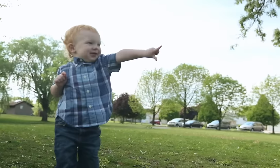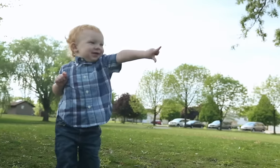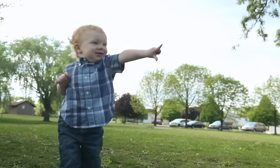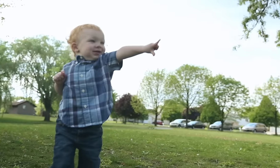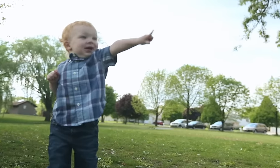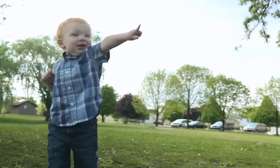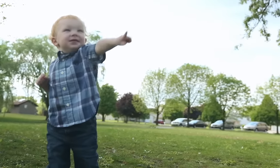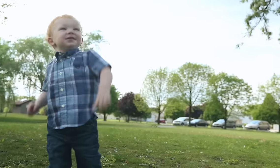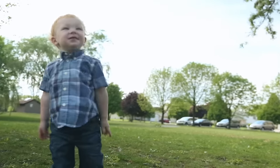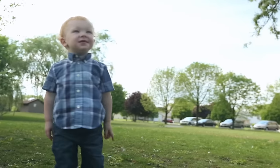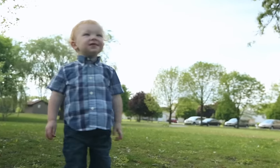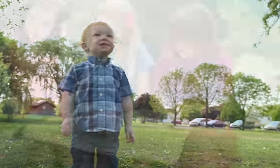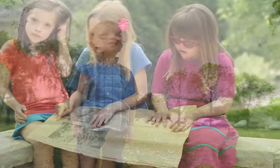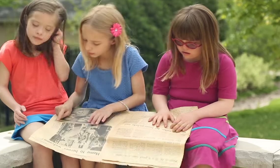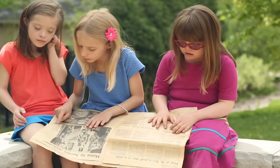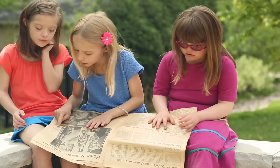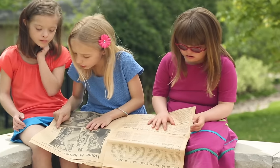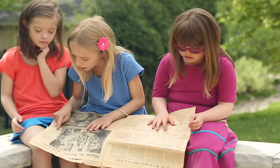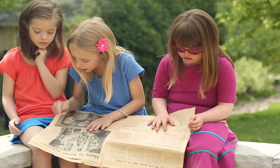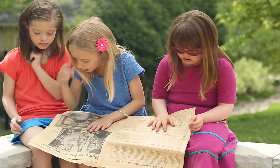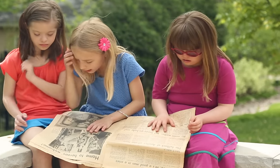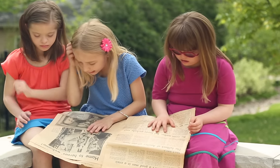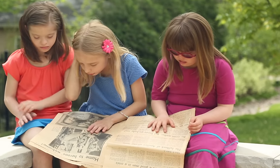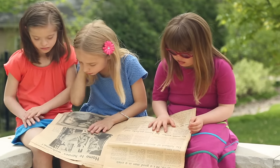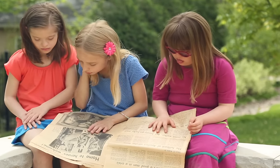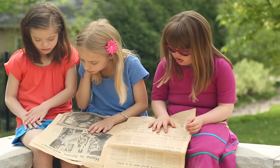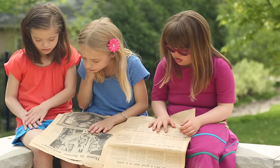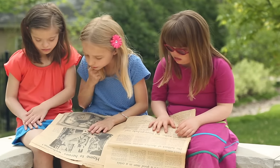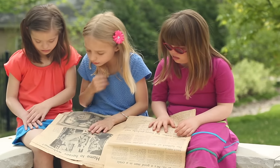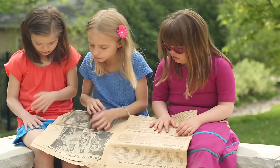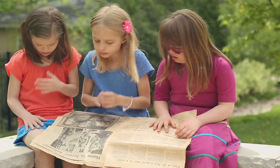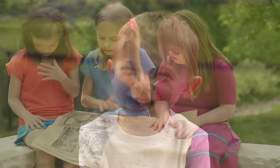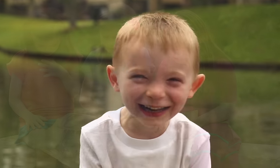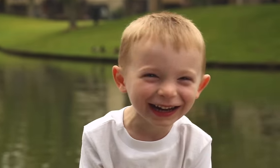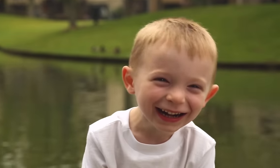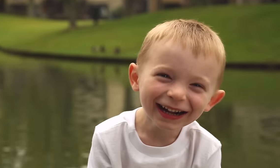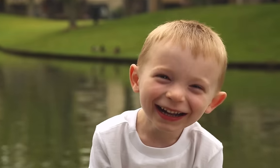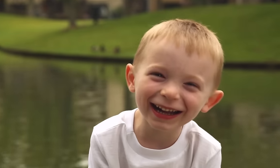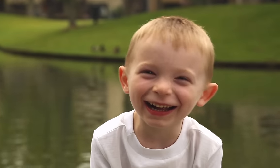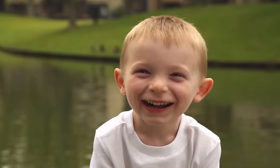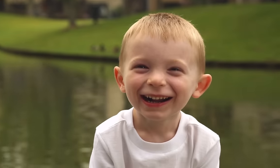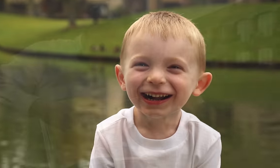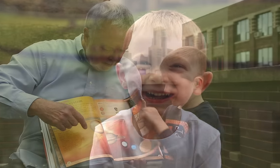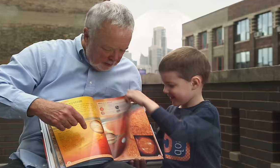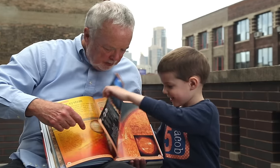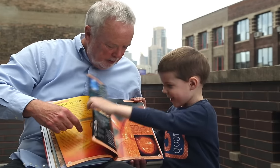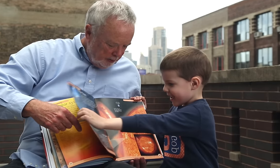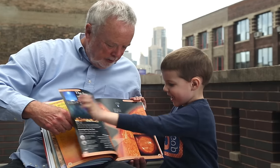I wonder, do you wonder? It all begins with wonder. With a question on your